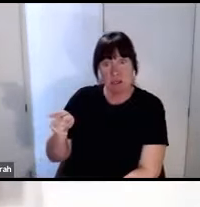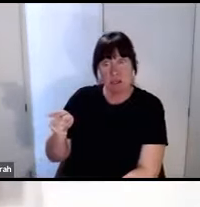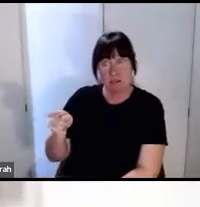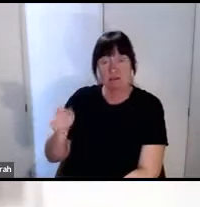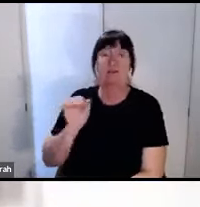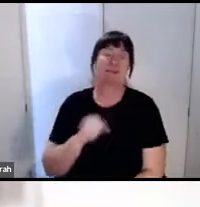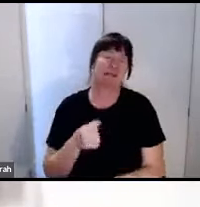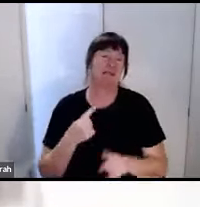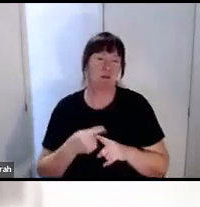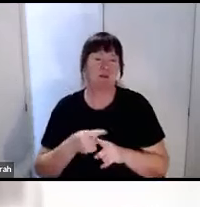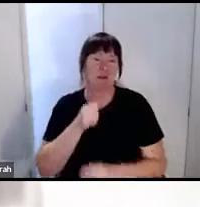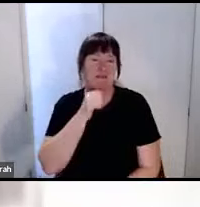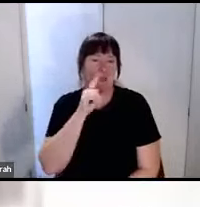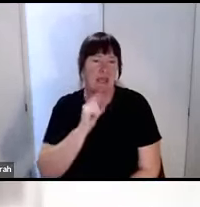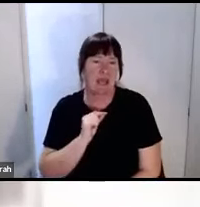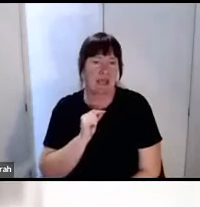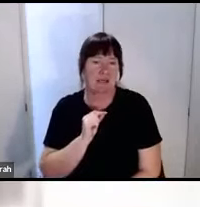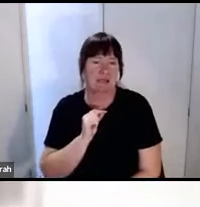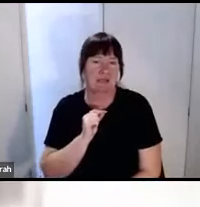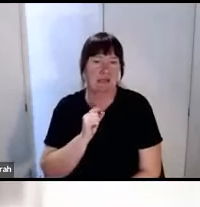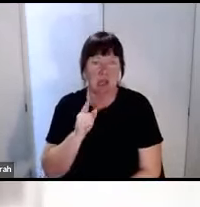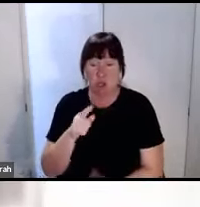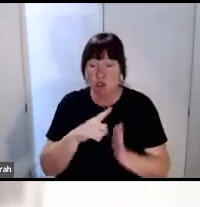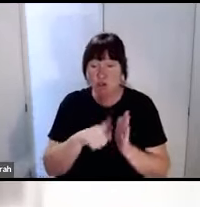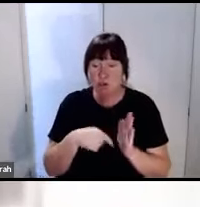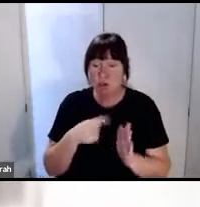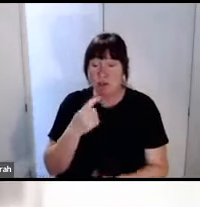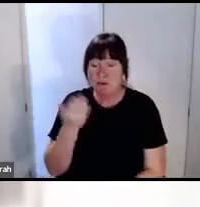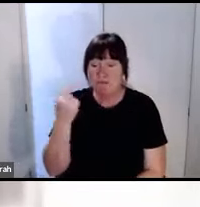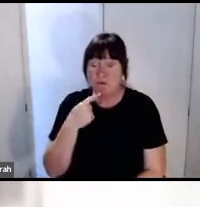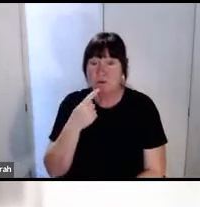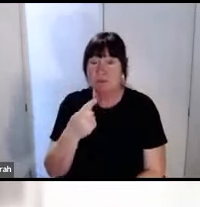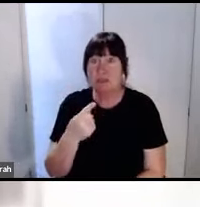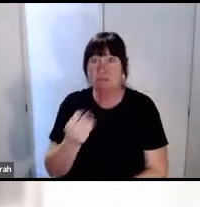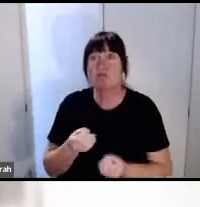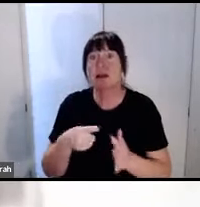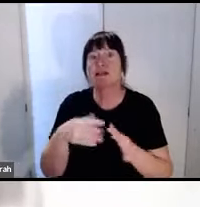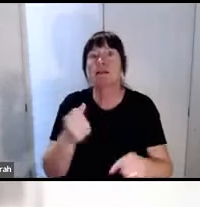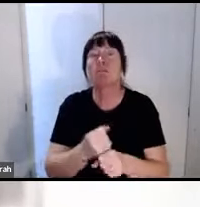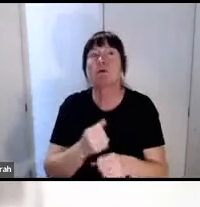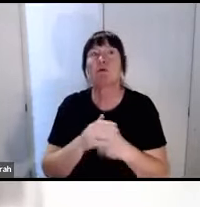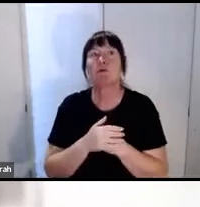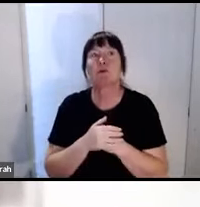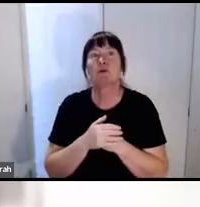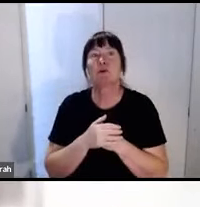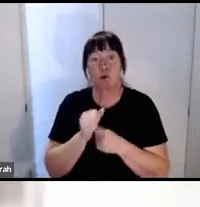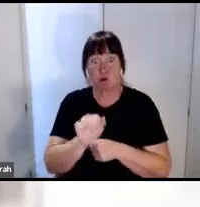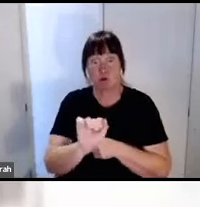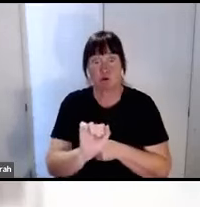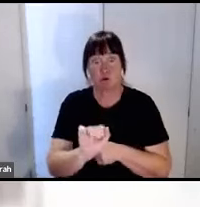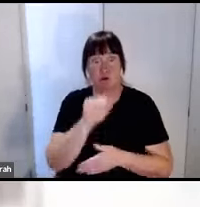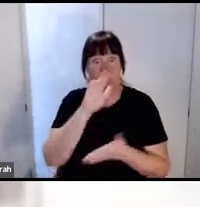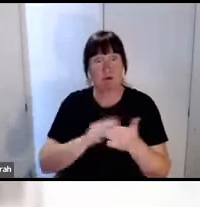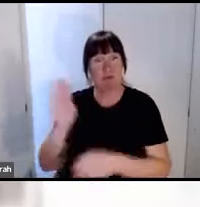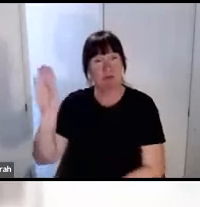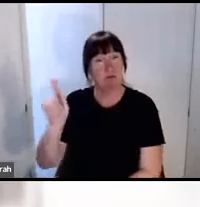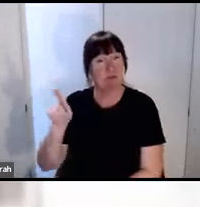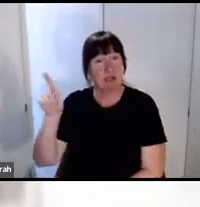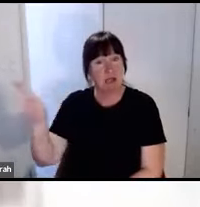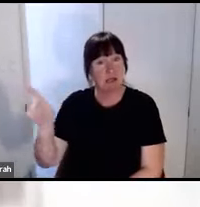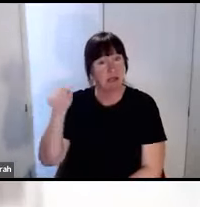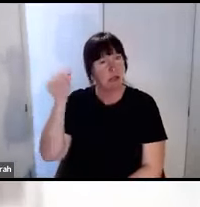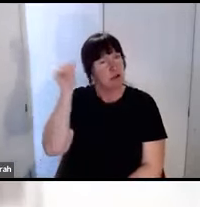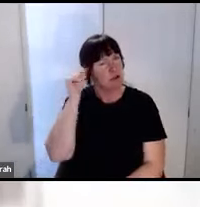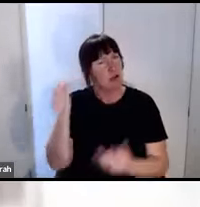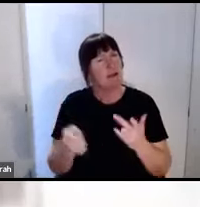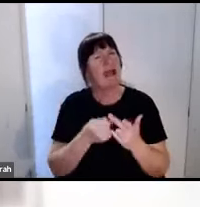if I can, Madam Chair. Yes, Juliana, you mentioned the example that you've got experience with in Brazil. Are you aware of other countries that do it well